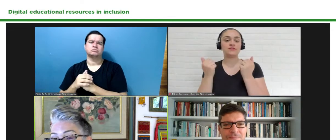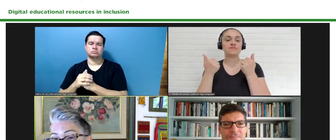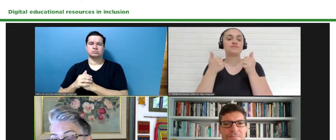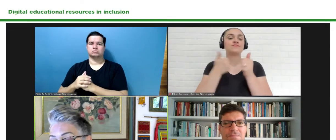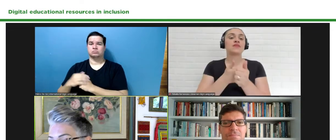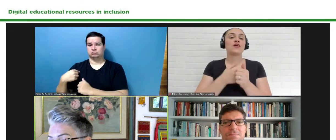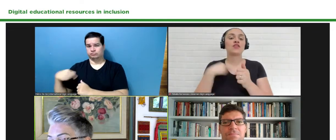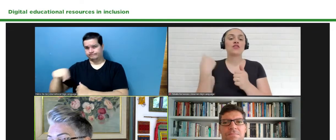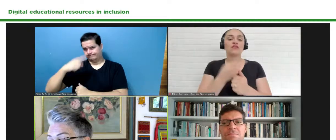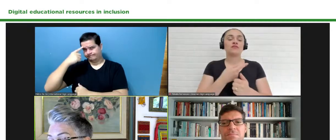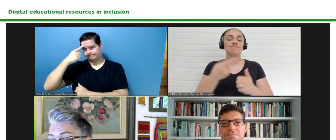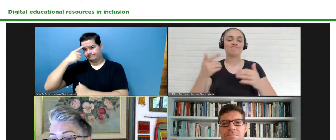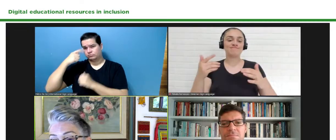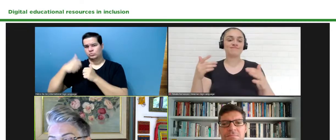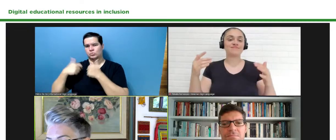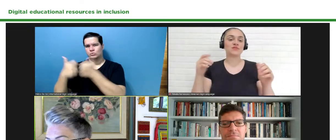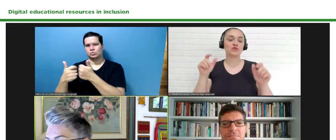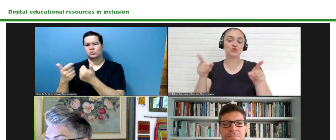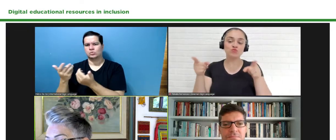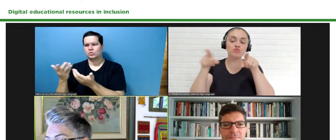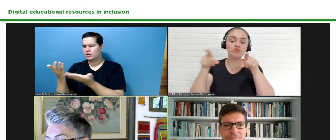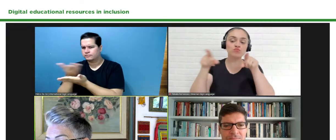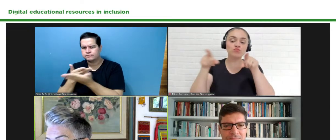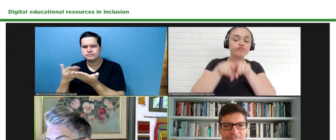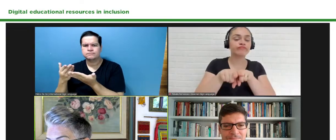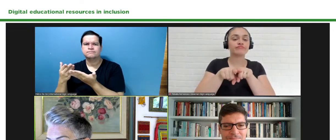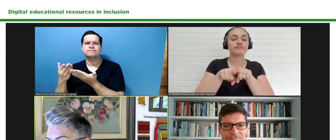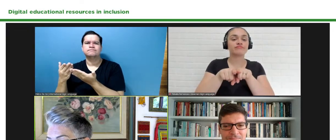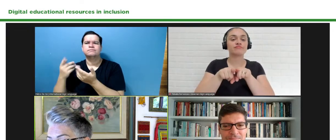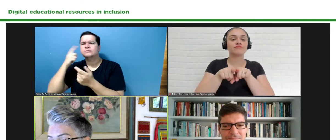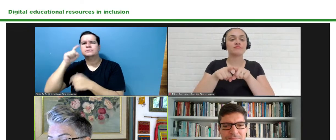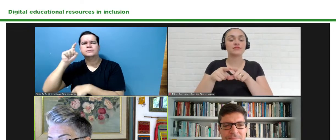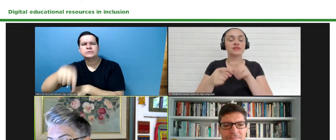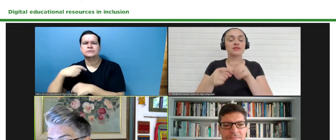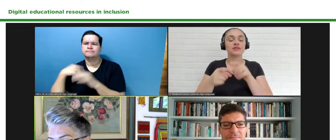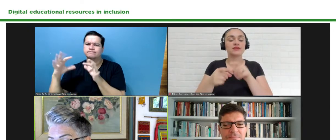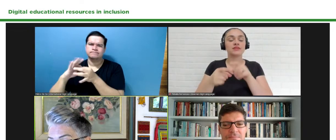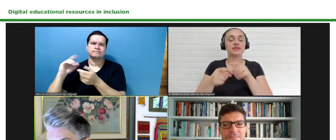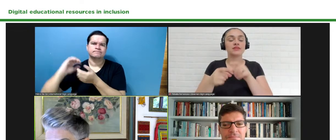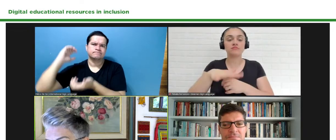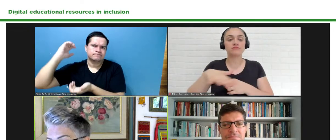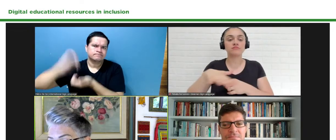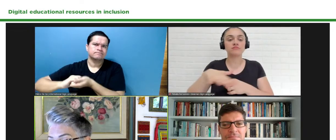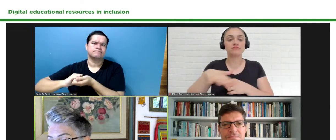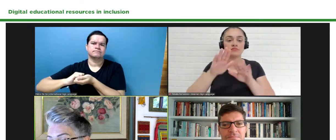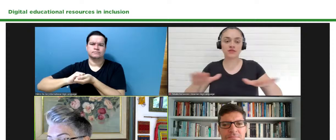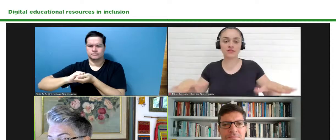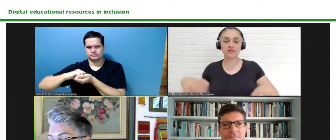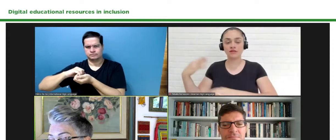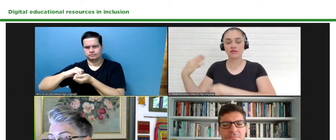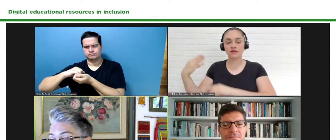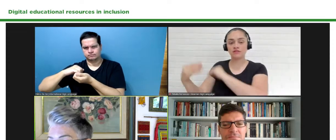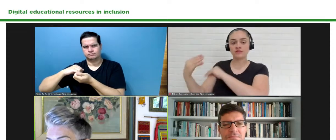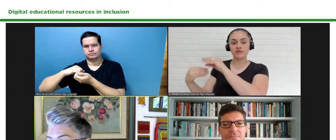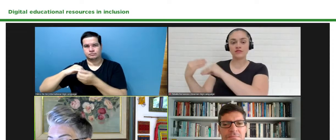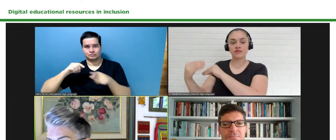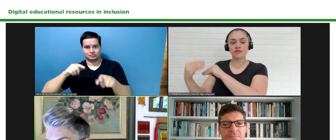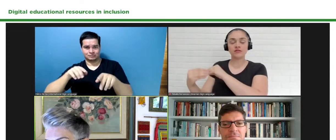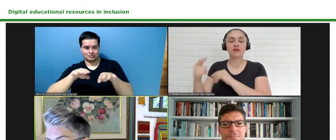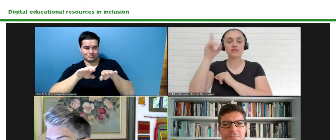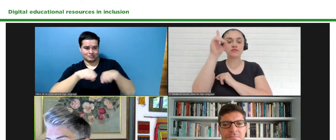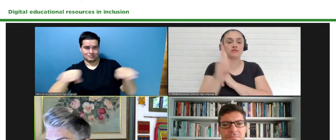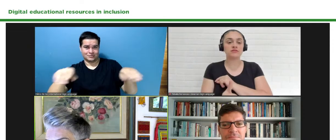here to create a virtual places in which children and adolescents with and without disabilities can